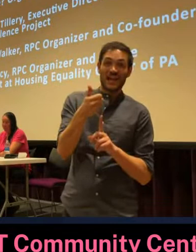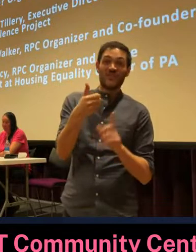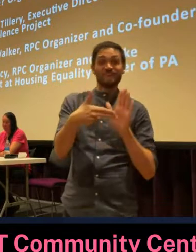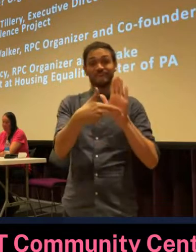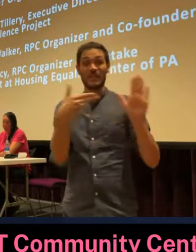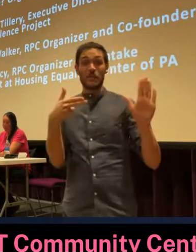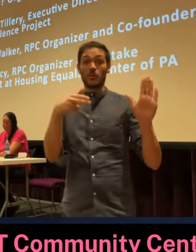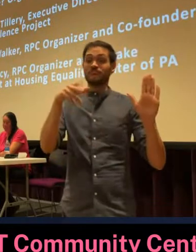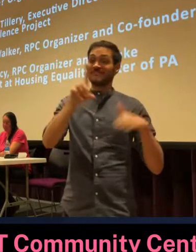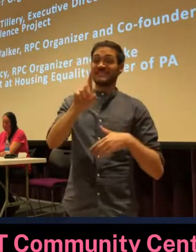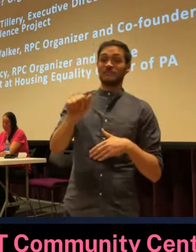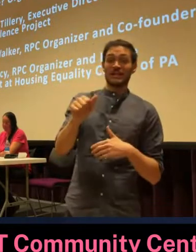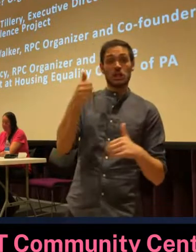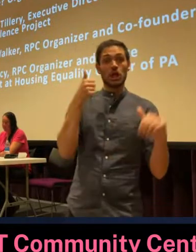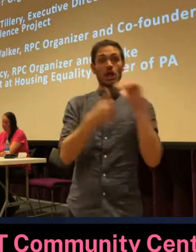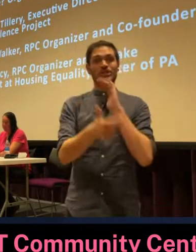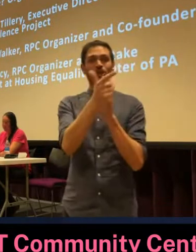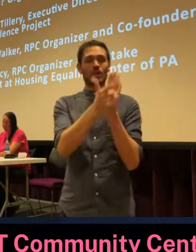can get other